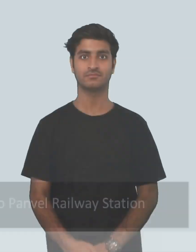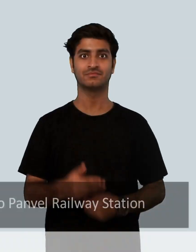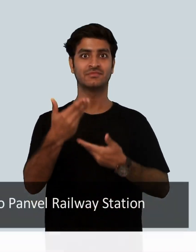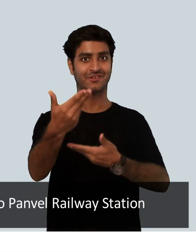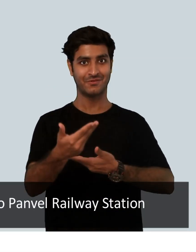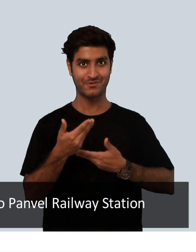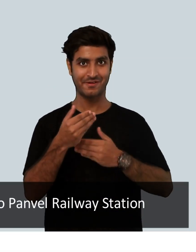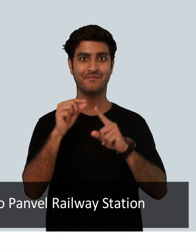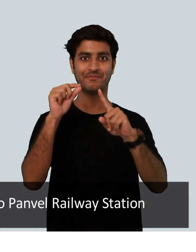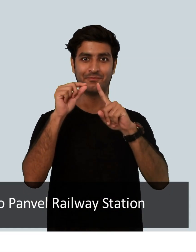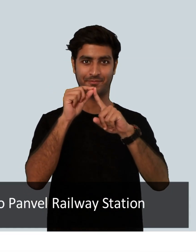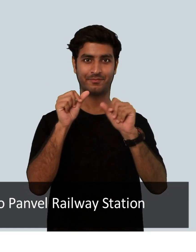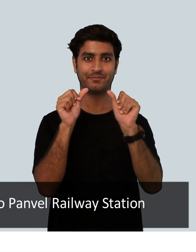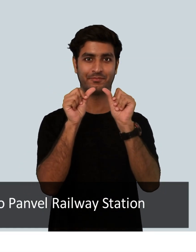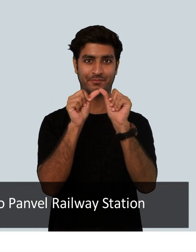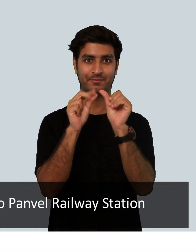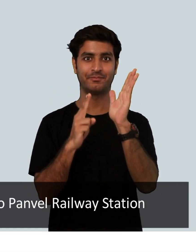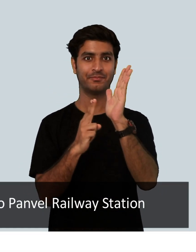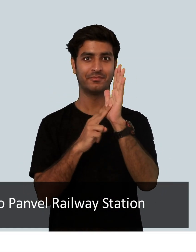Welcome to Panvel Railway Station.